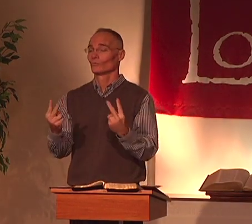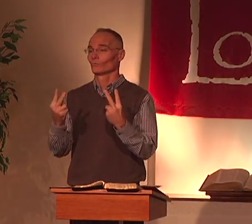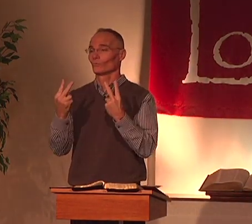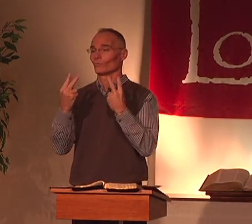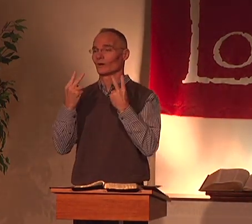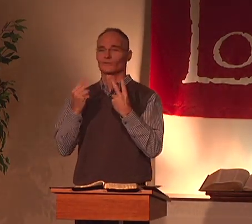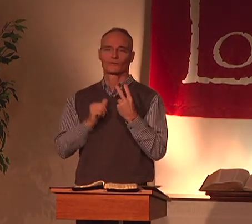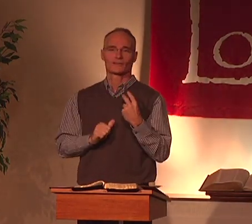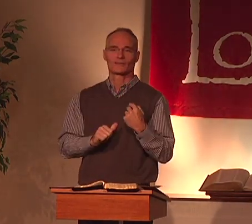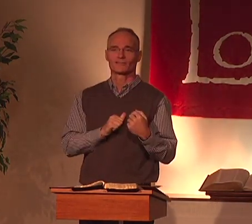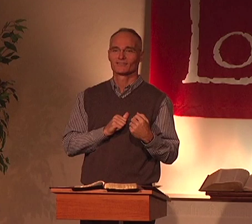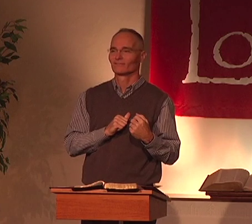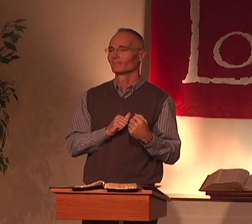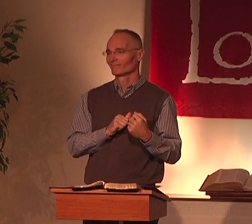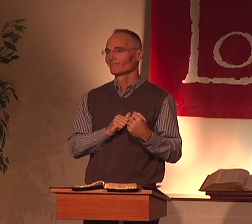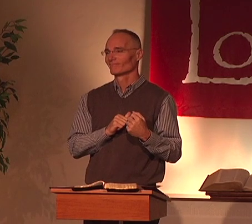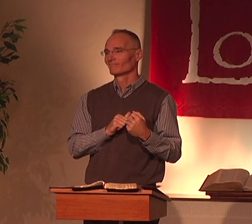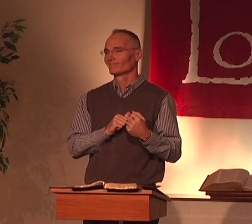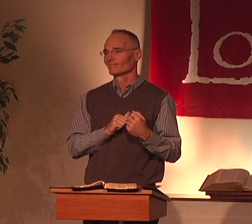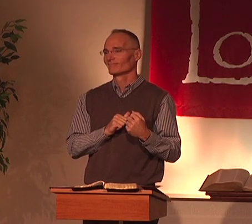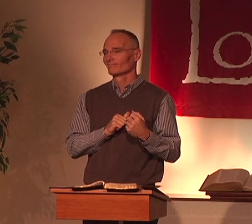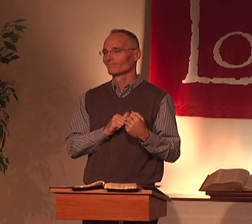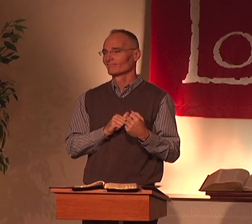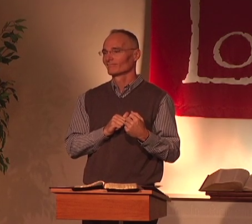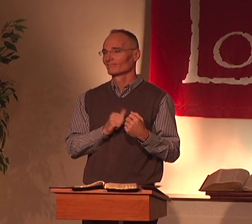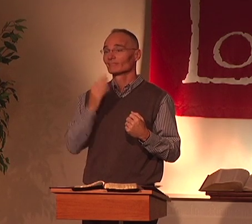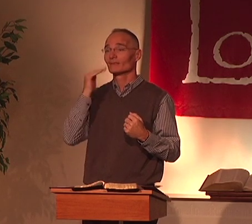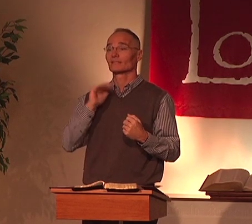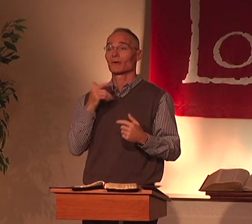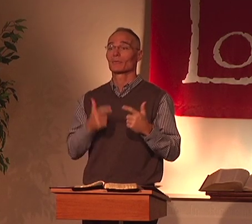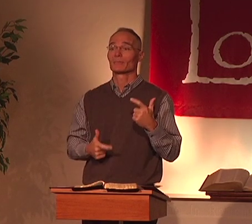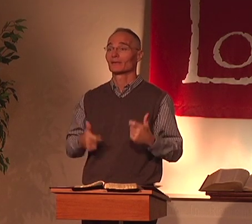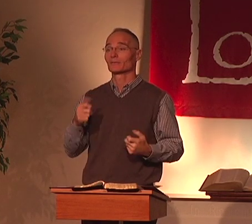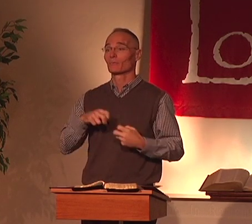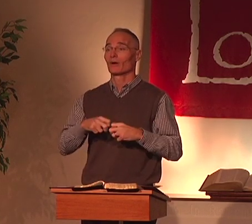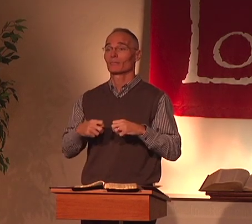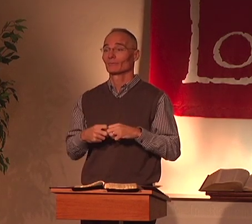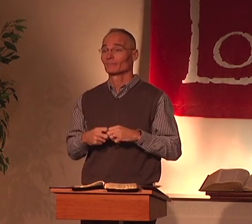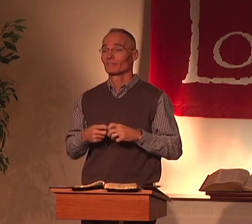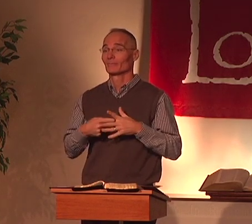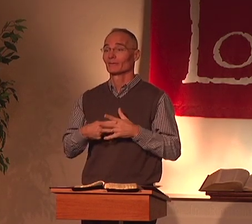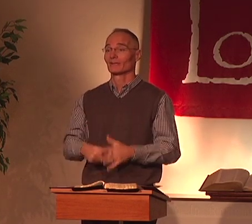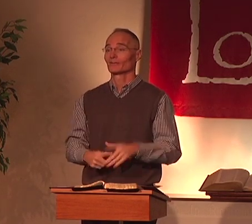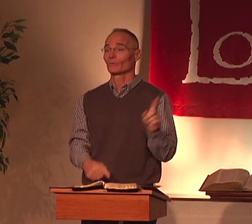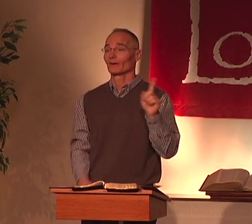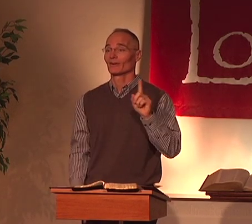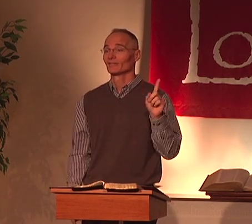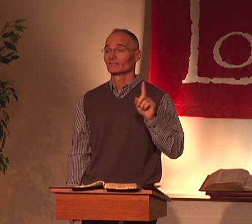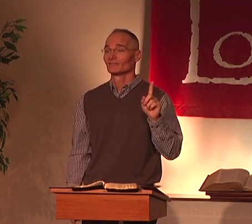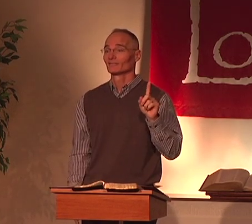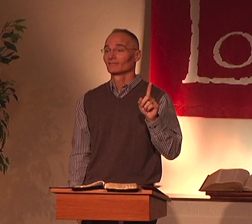watch Ourselves Because our biggest problem Begins where